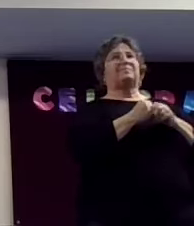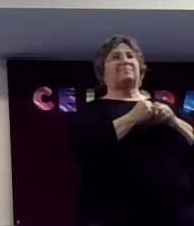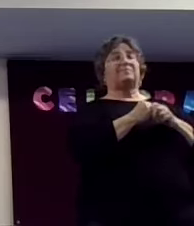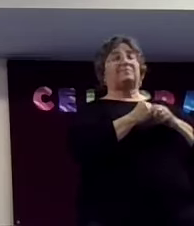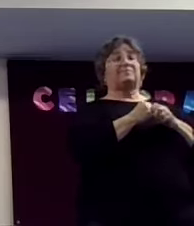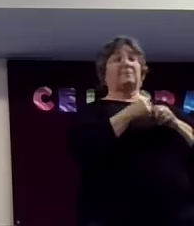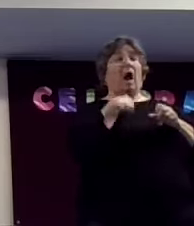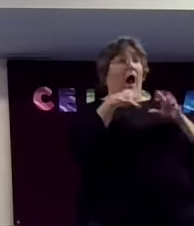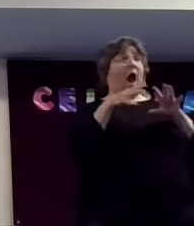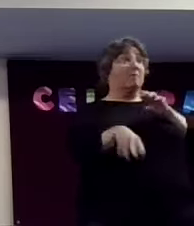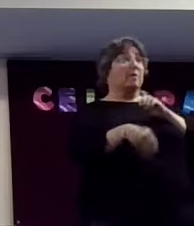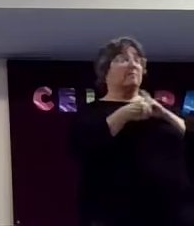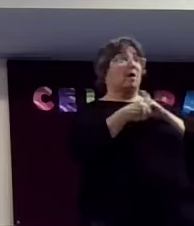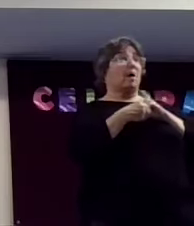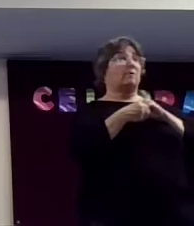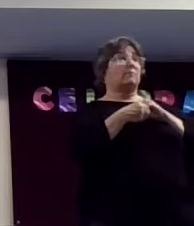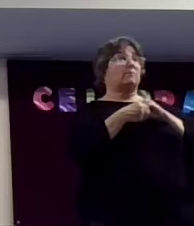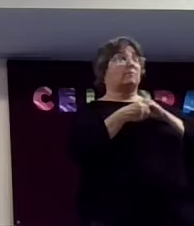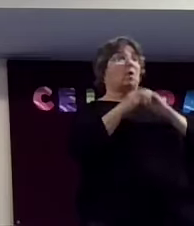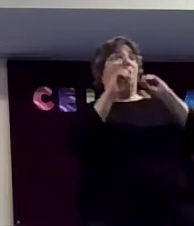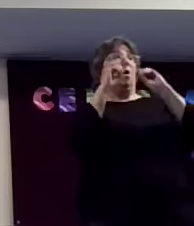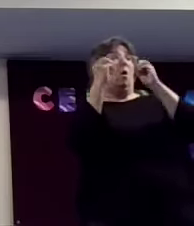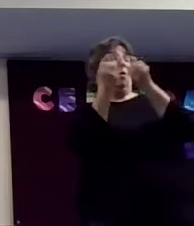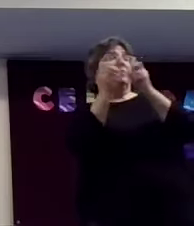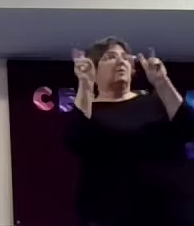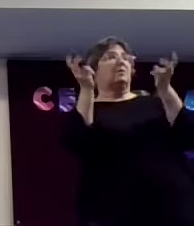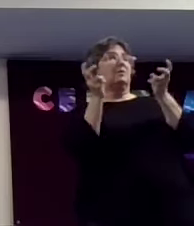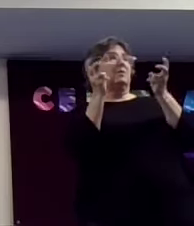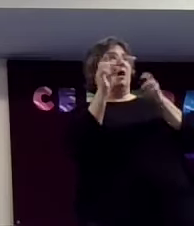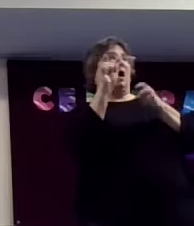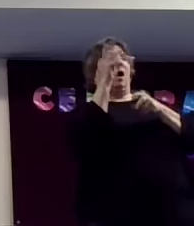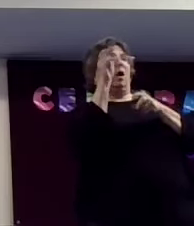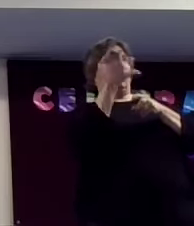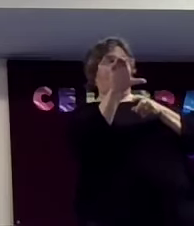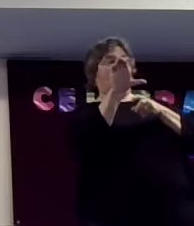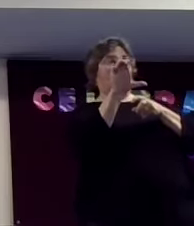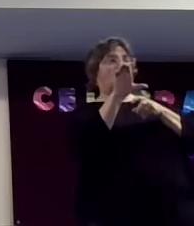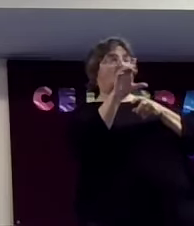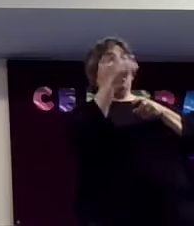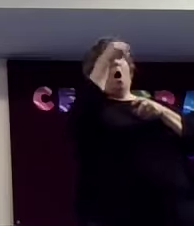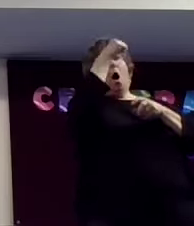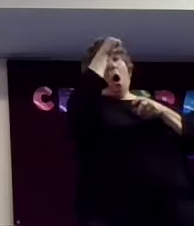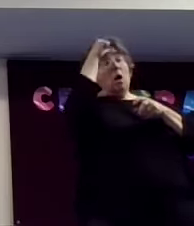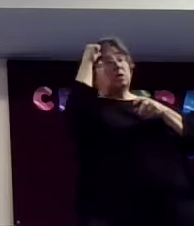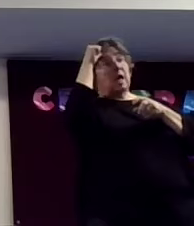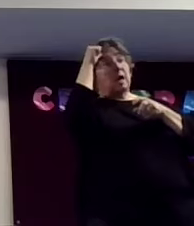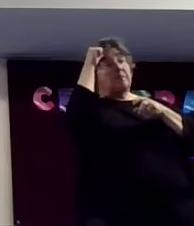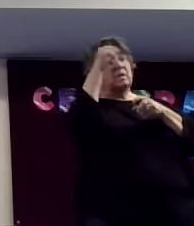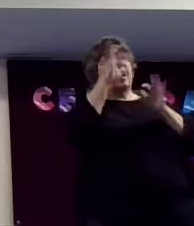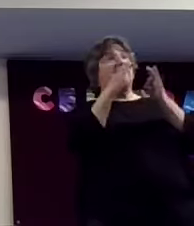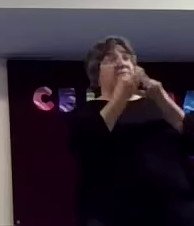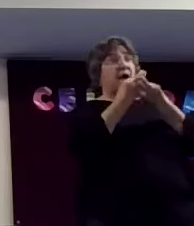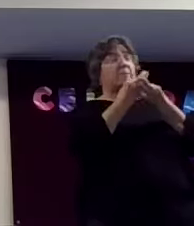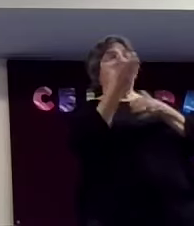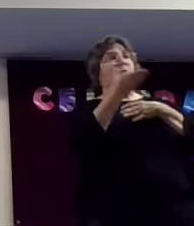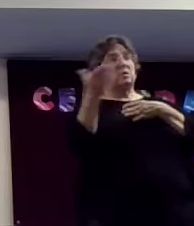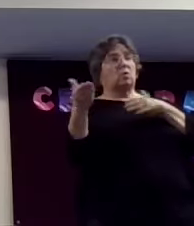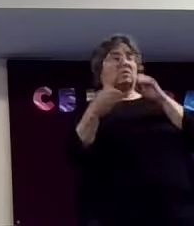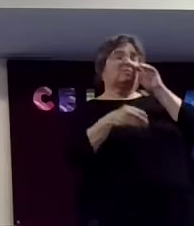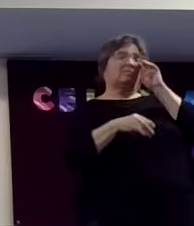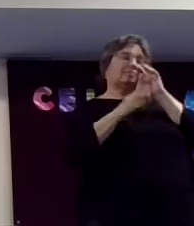I've been involved with an organization called the ARC, Alzheimer's Family Resources.